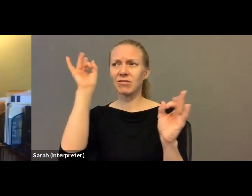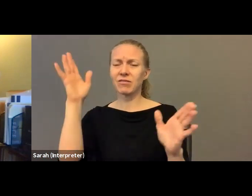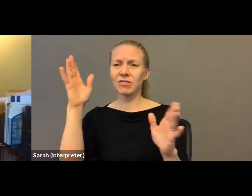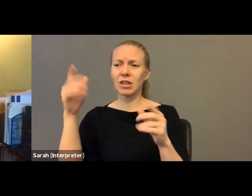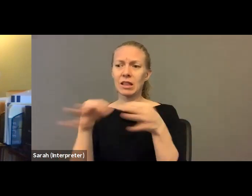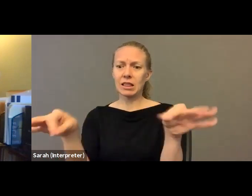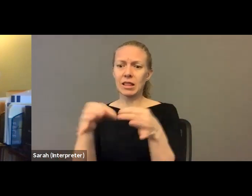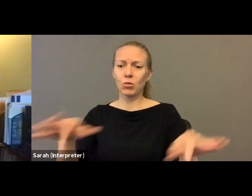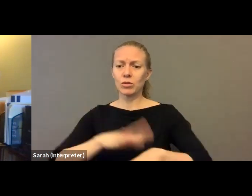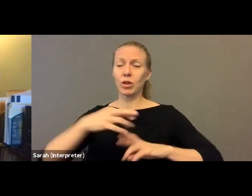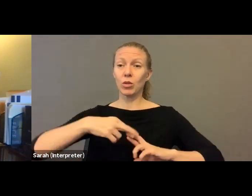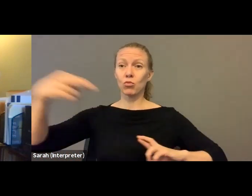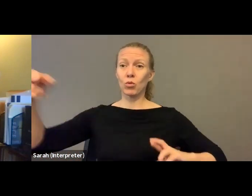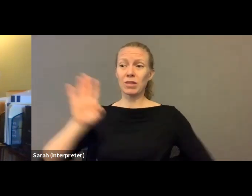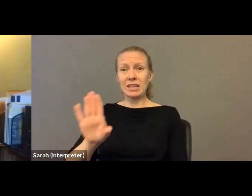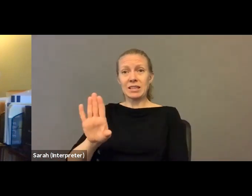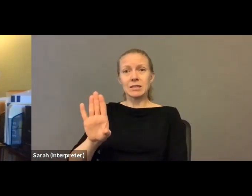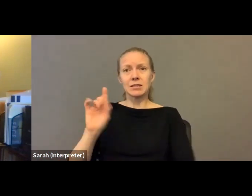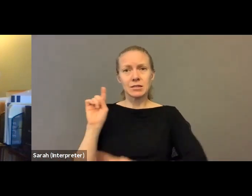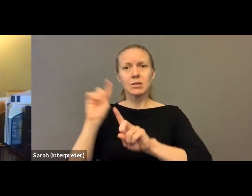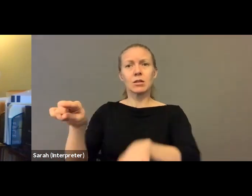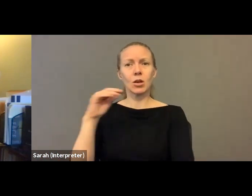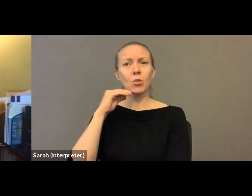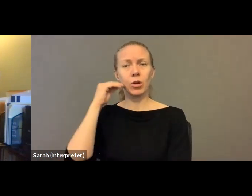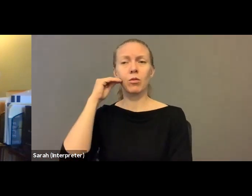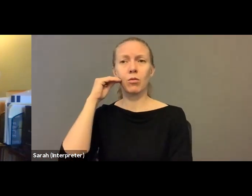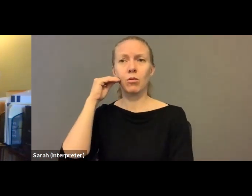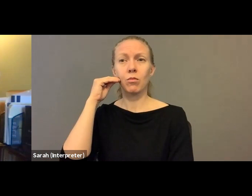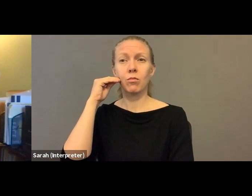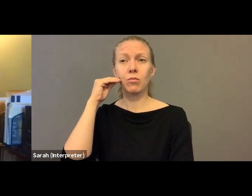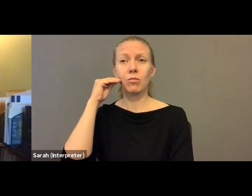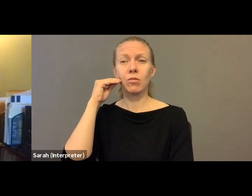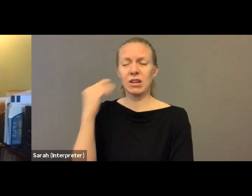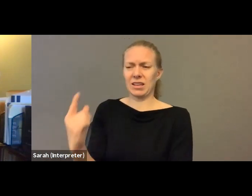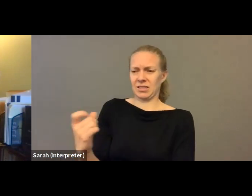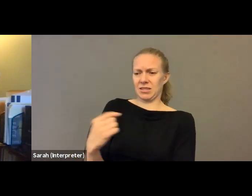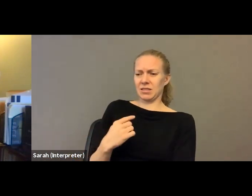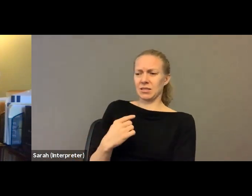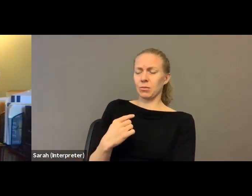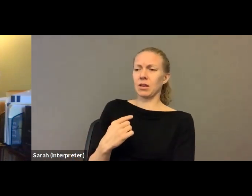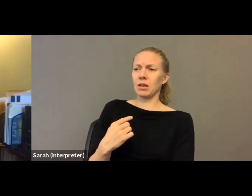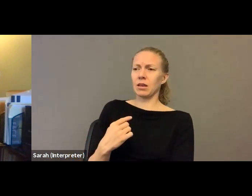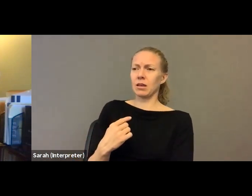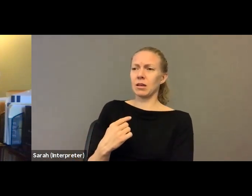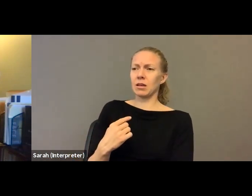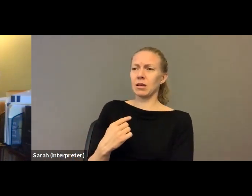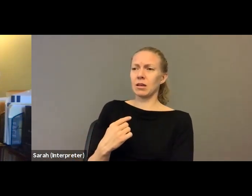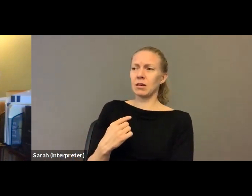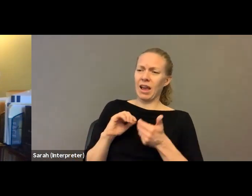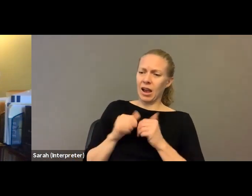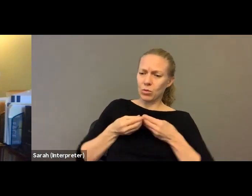is going home. It husks me. It does how to